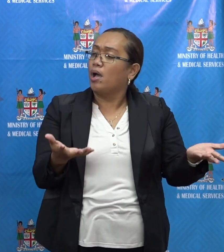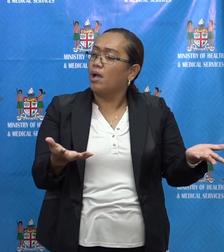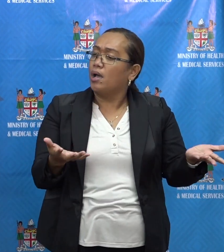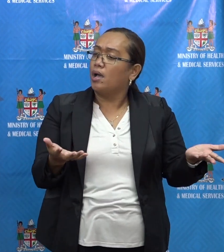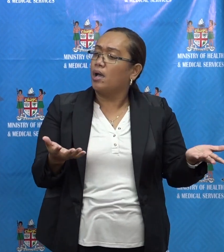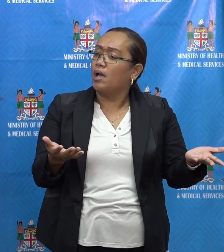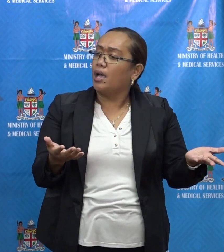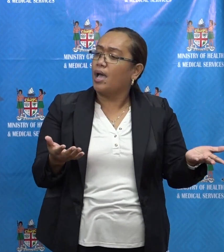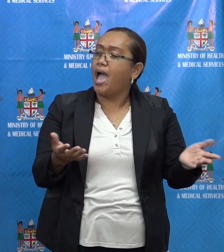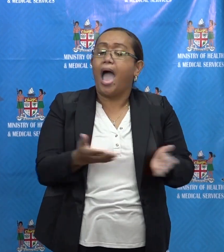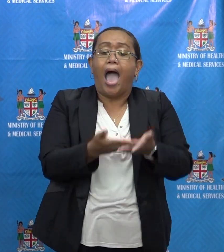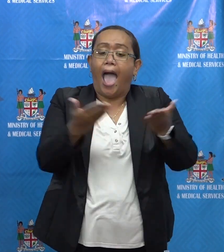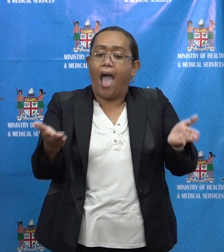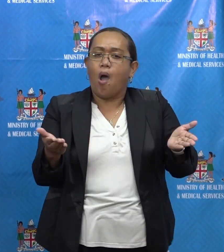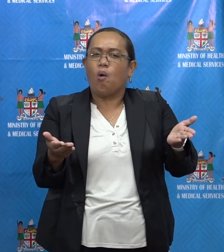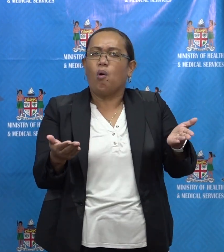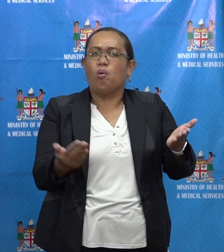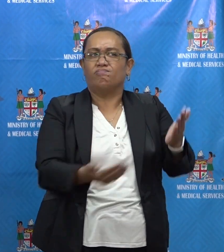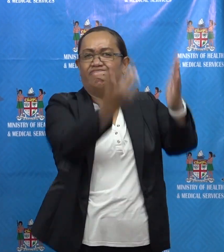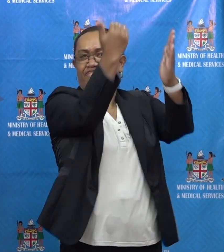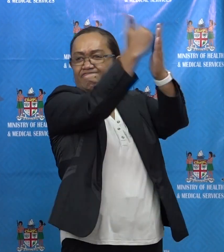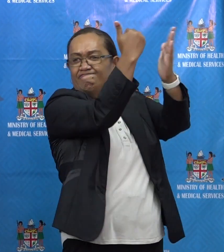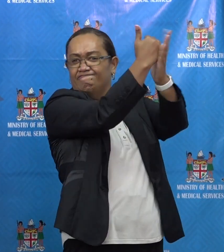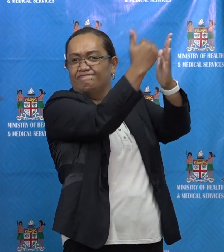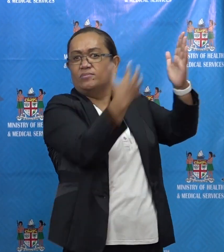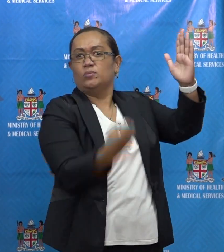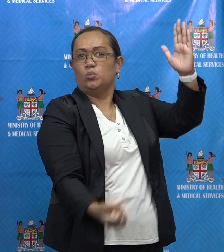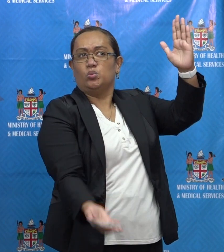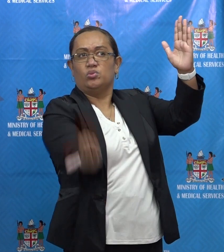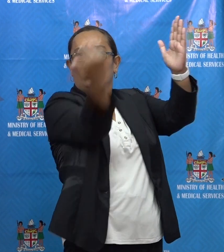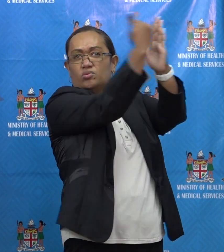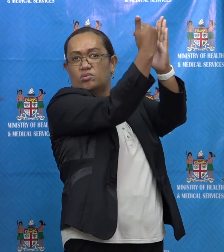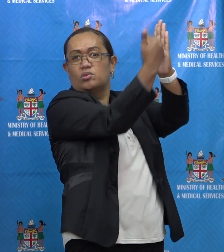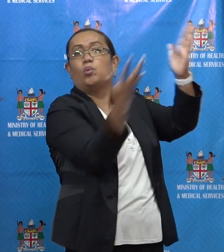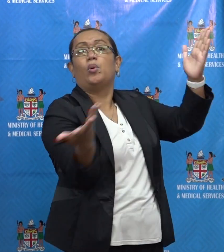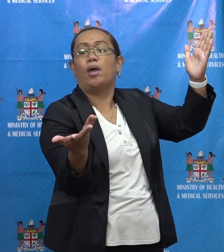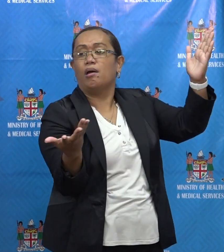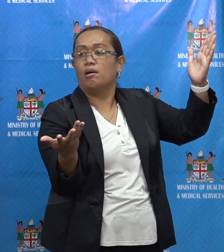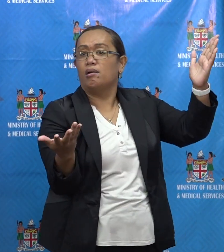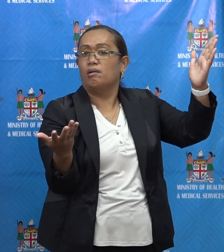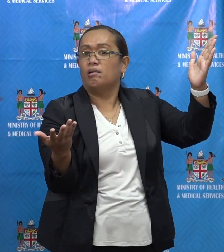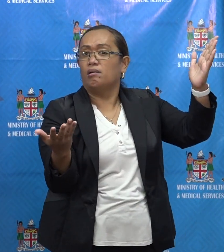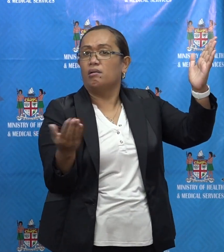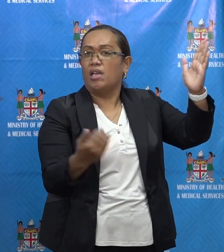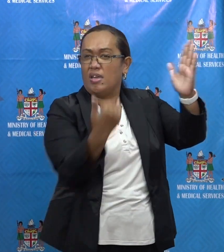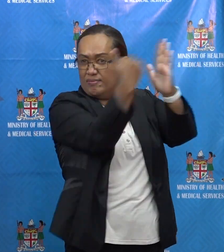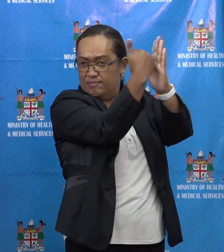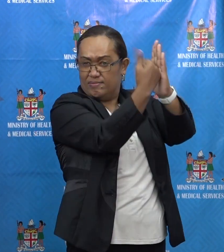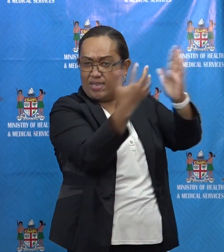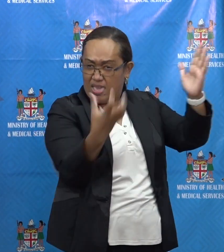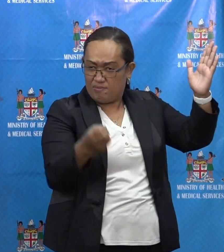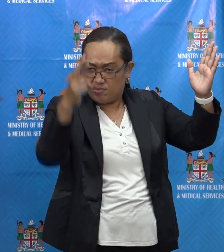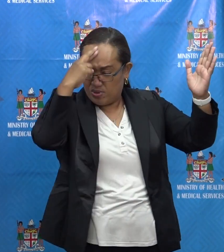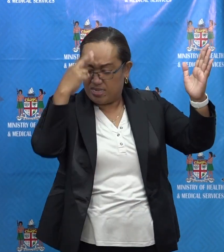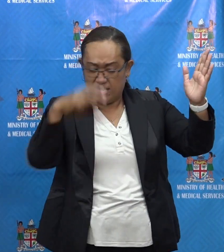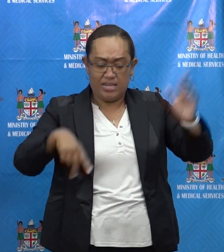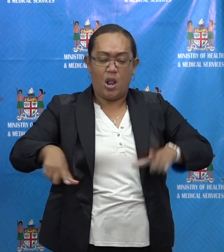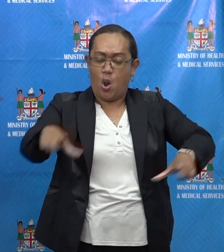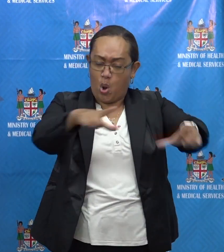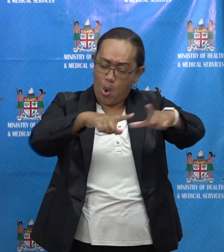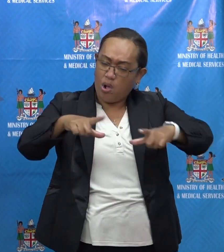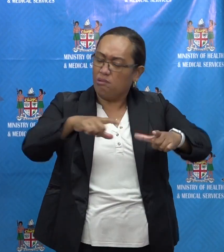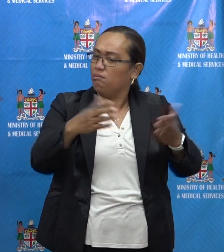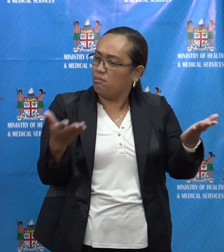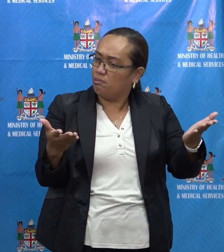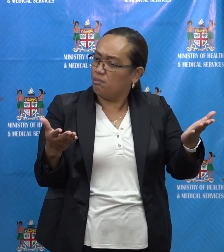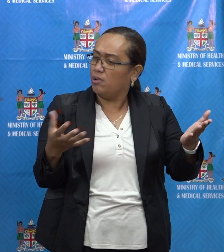of benchmark to say we've reached, because all of the cases that have arisen have been within the cases